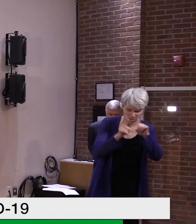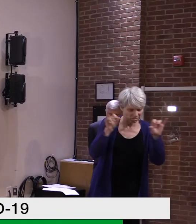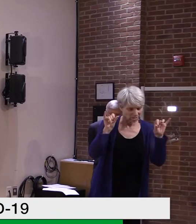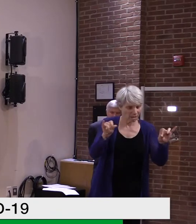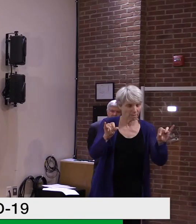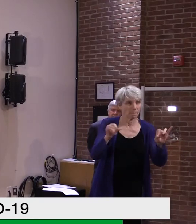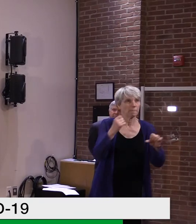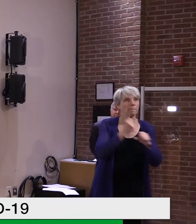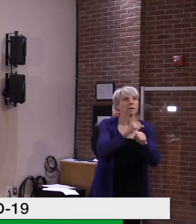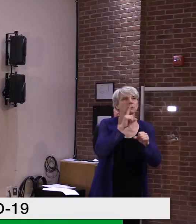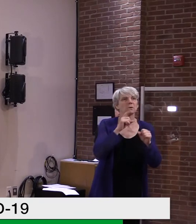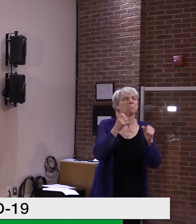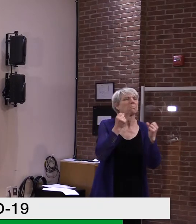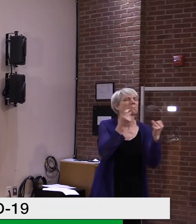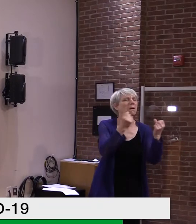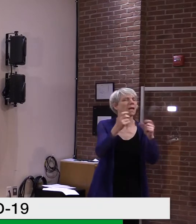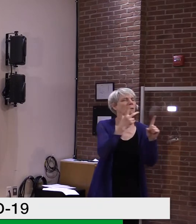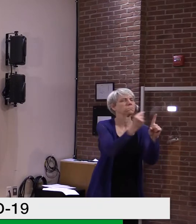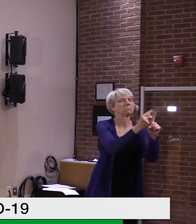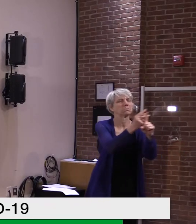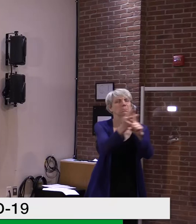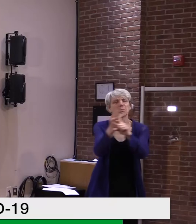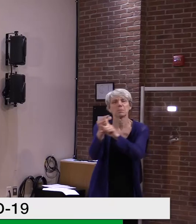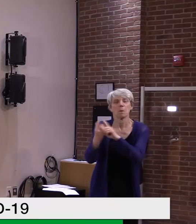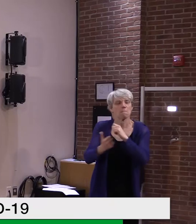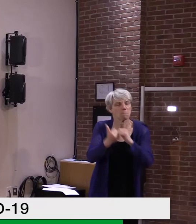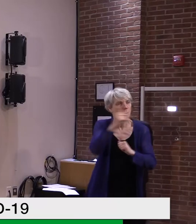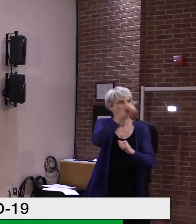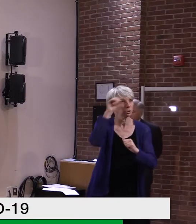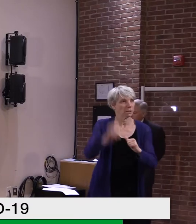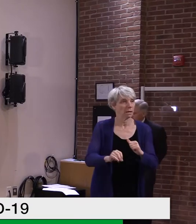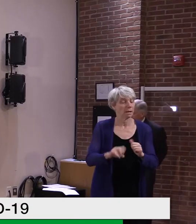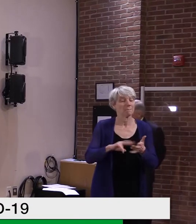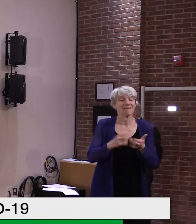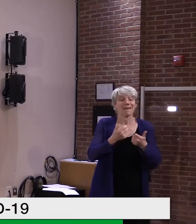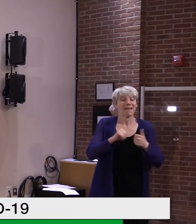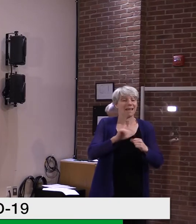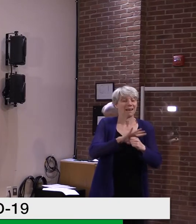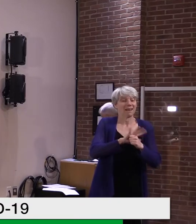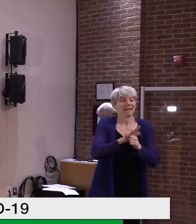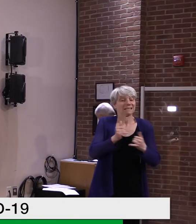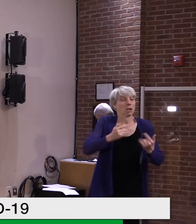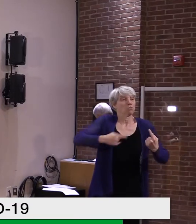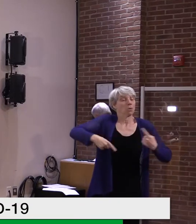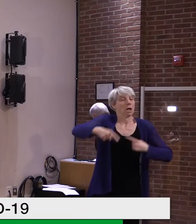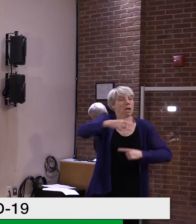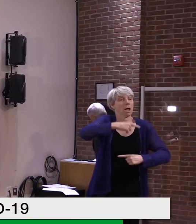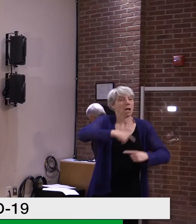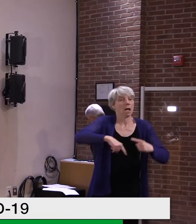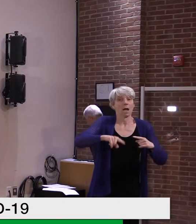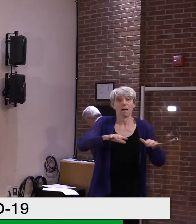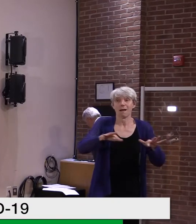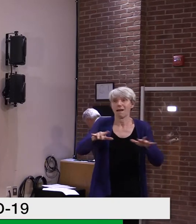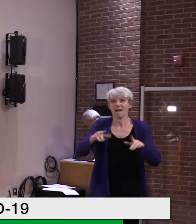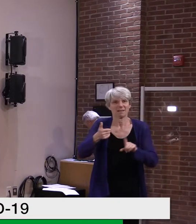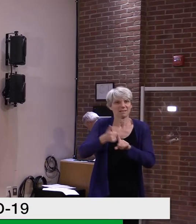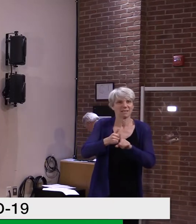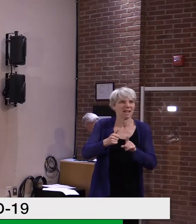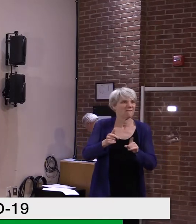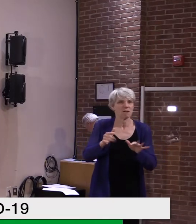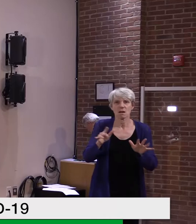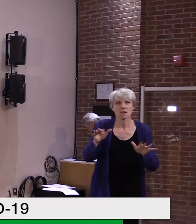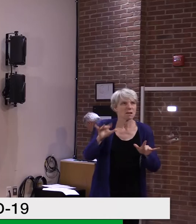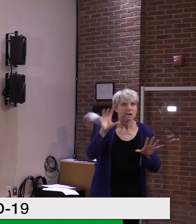so many people that are vaccinated that what little virus might encounter them in Vermont just won't